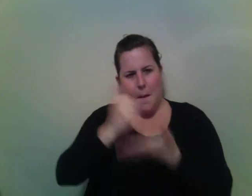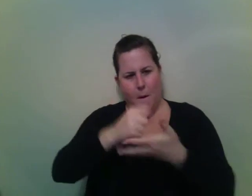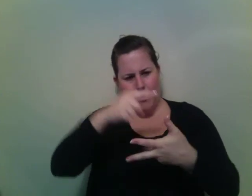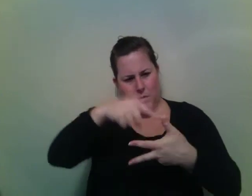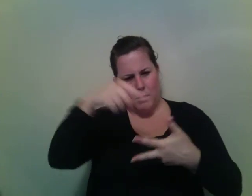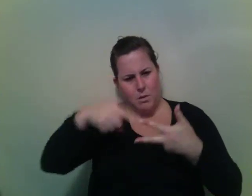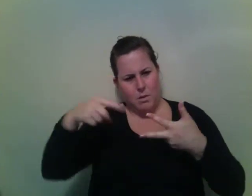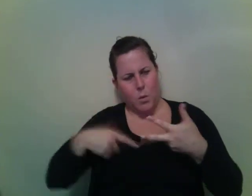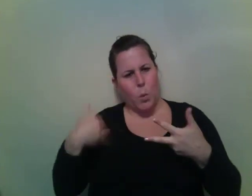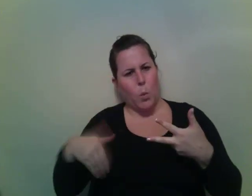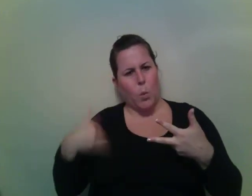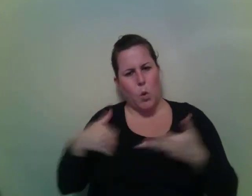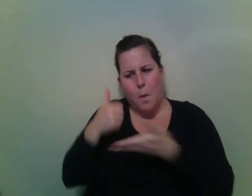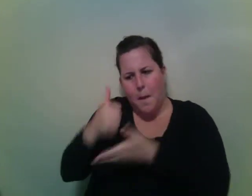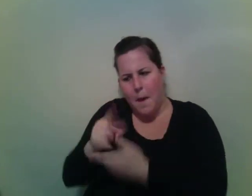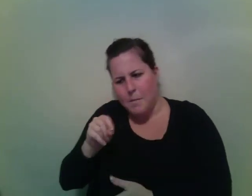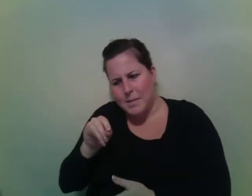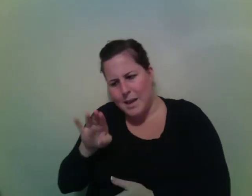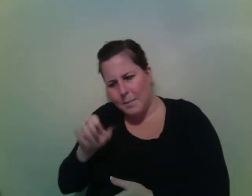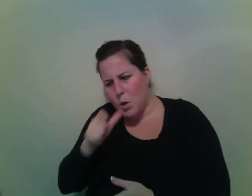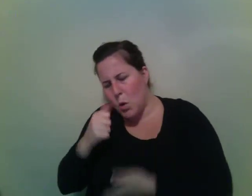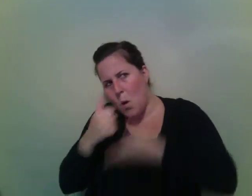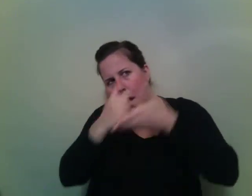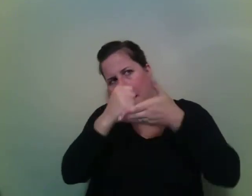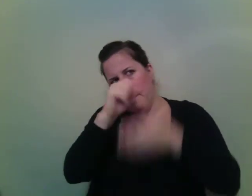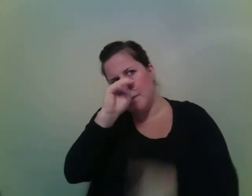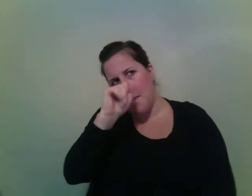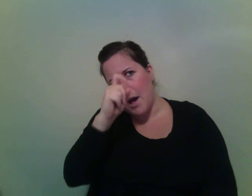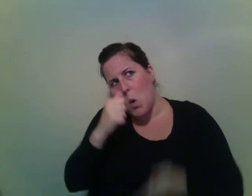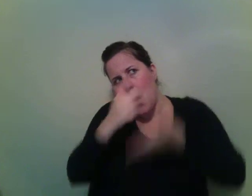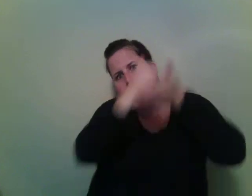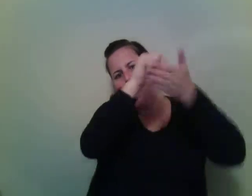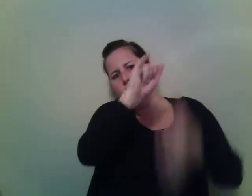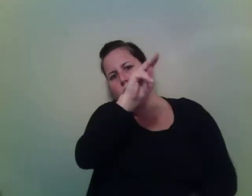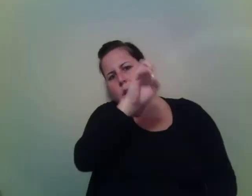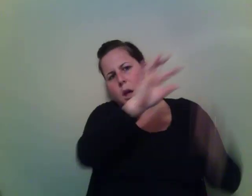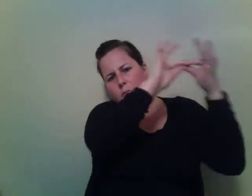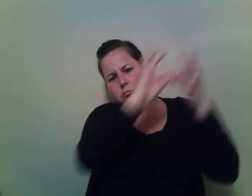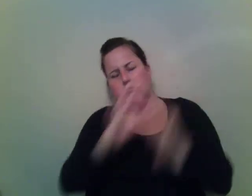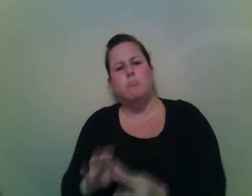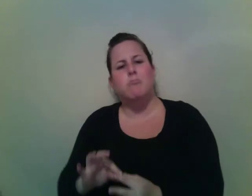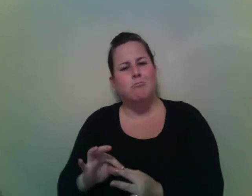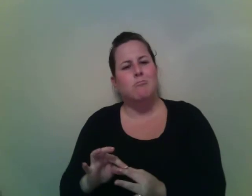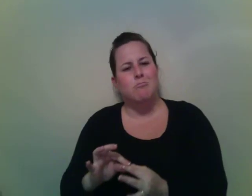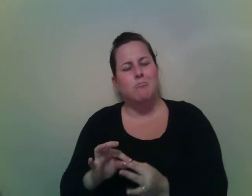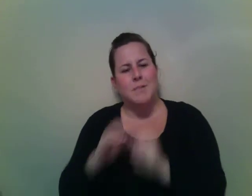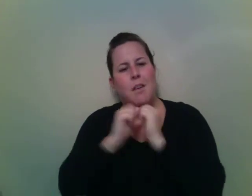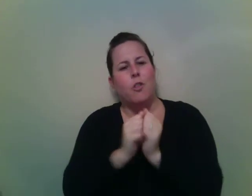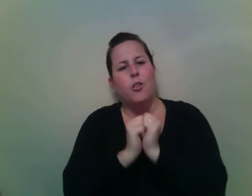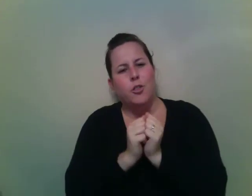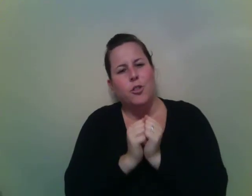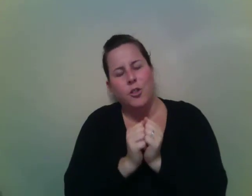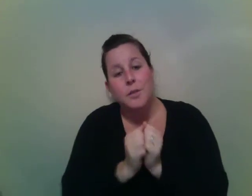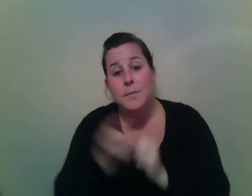helped Debbie, who's helped Max, who's helped Jane. And so the only thing where you need to, I guess,